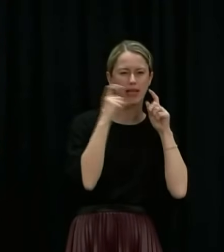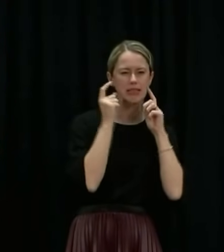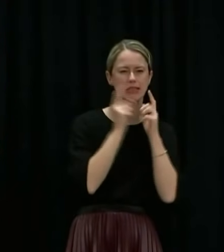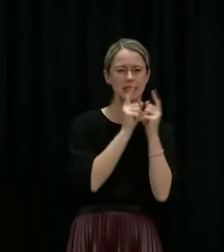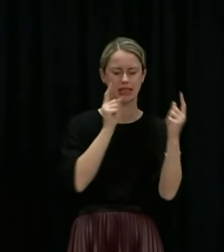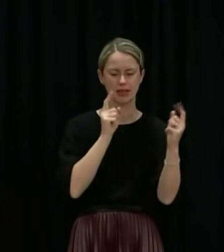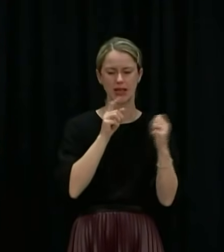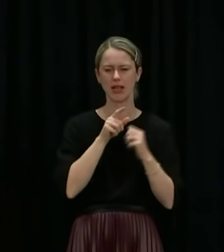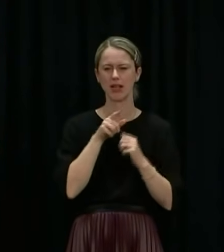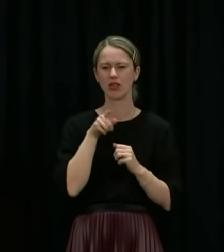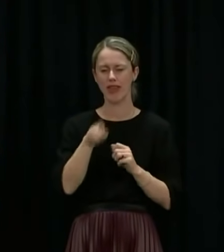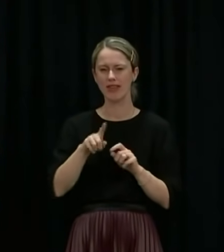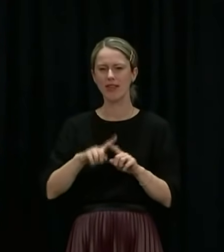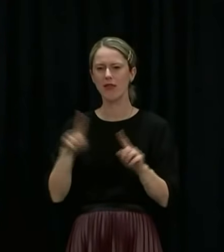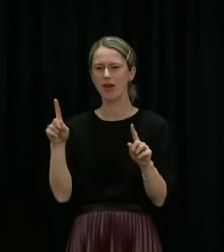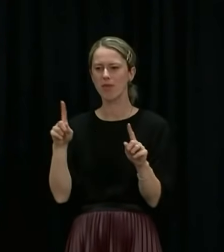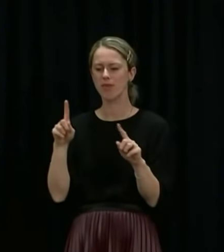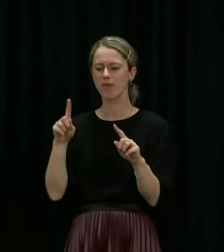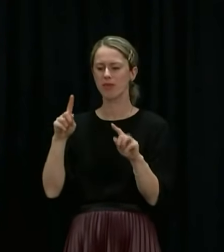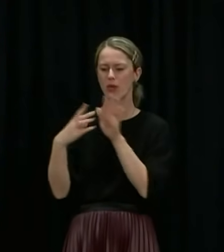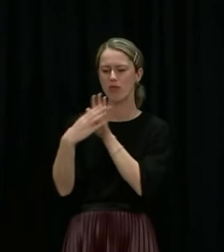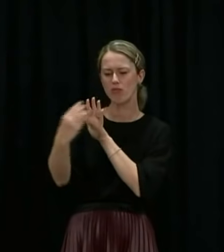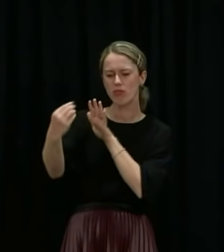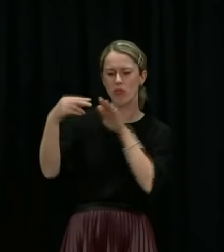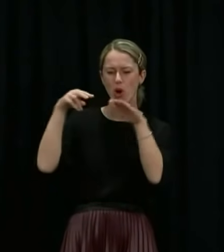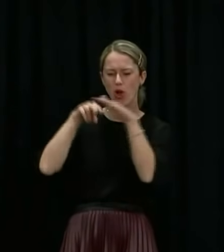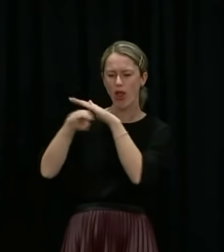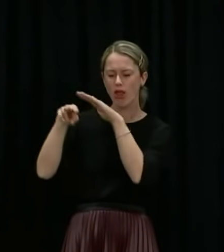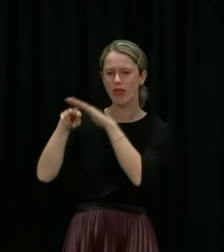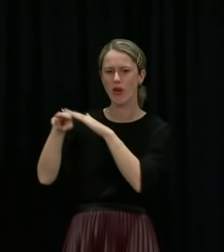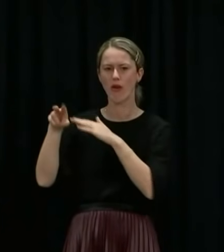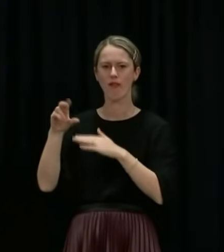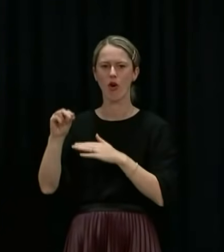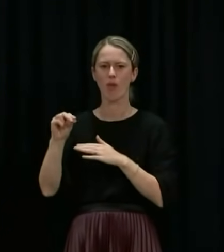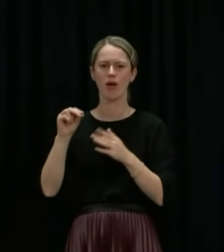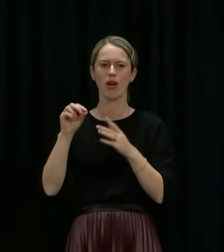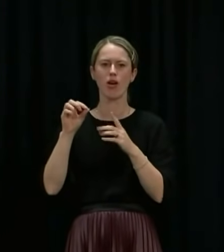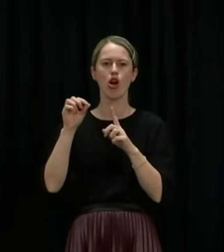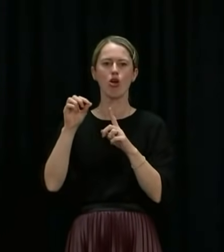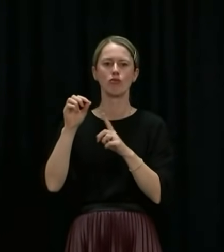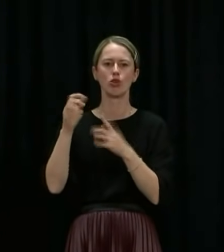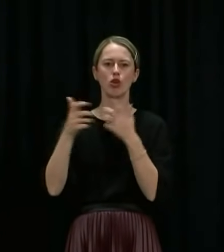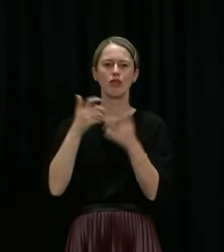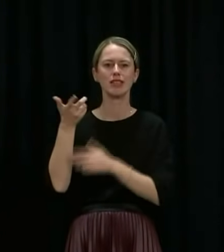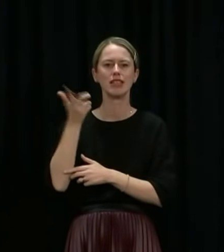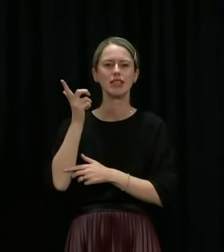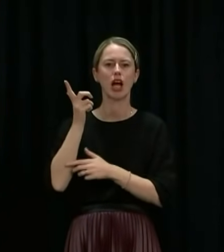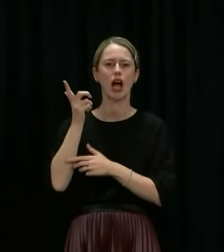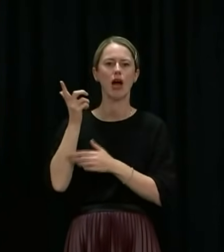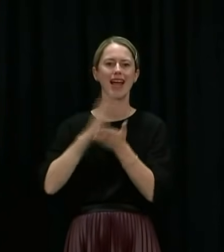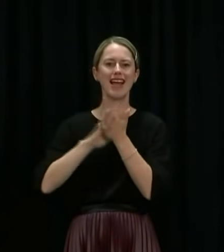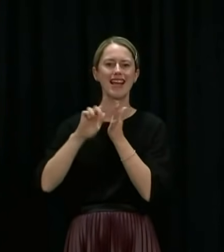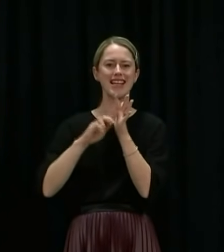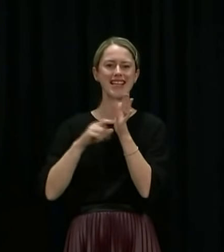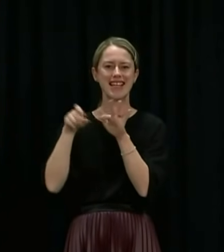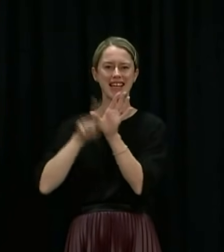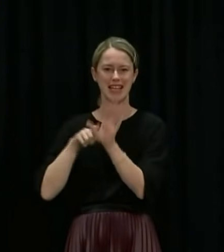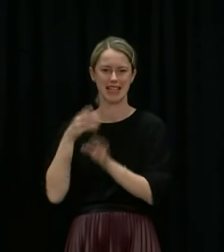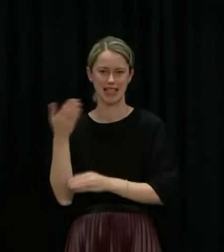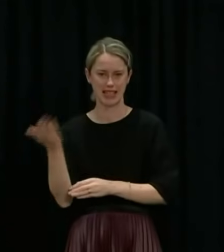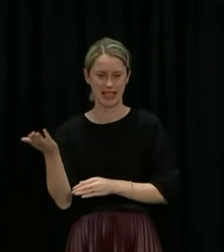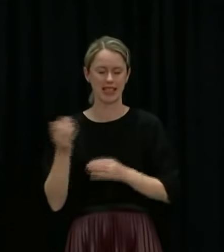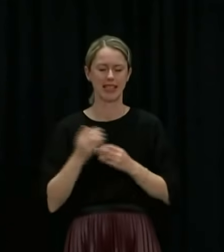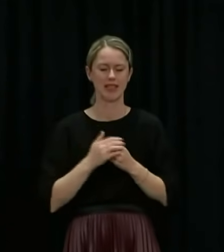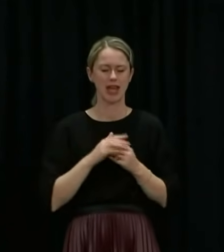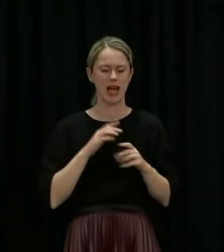much from the modelling that you might have seen previously from Professor Hendy and his team, and also from the modelling that we're